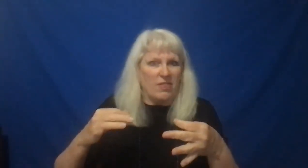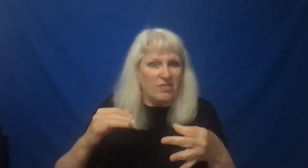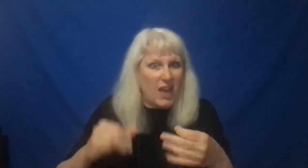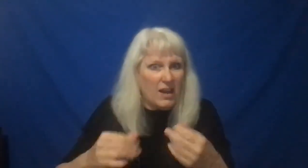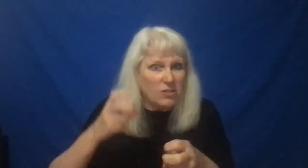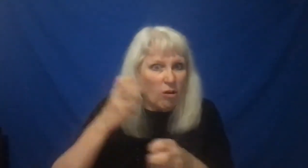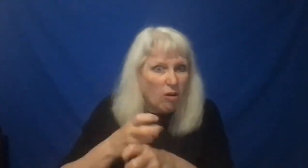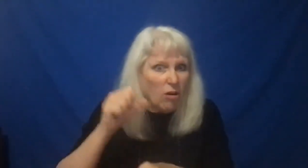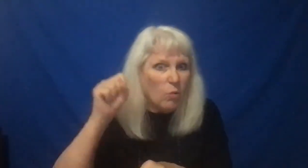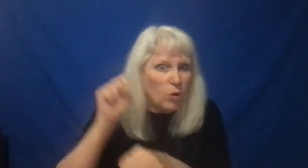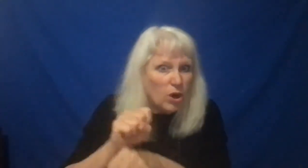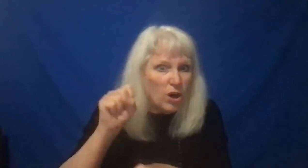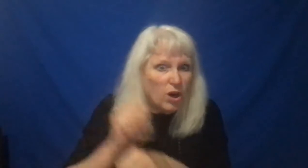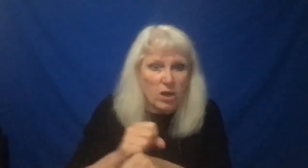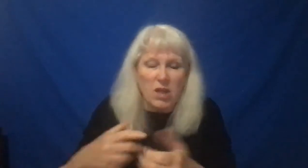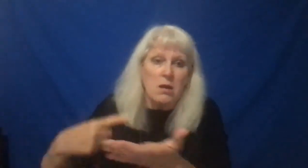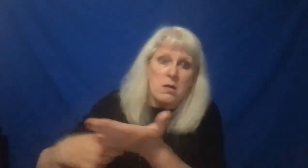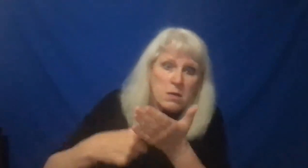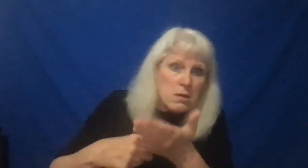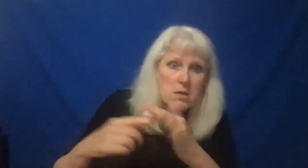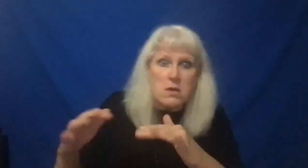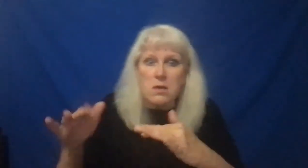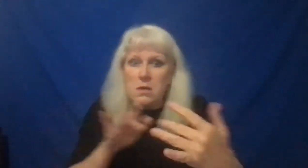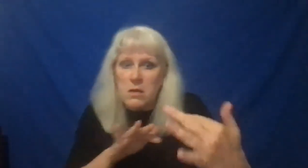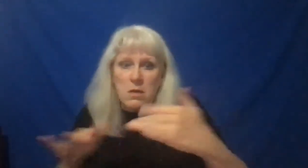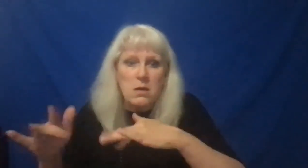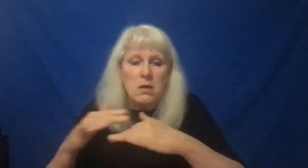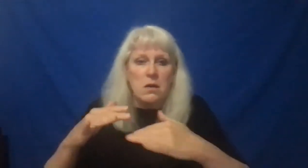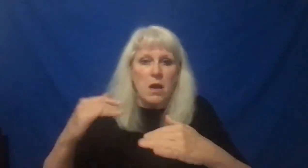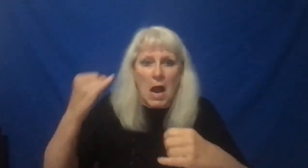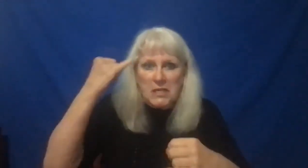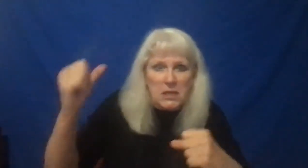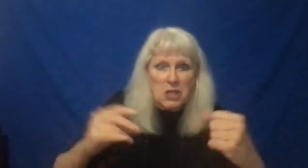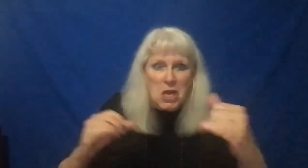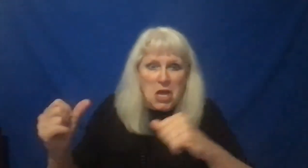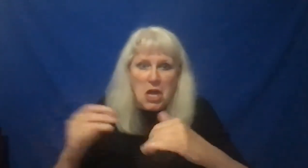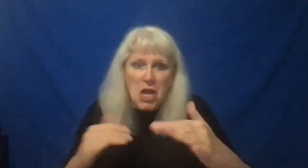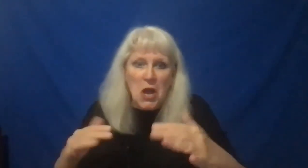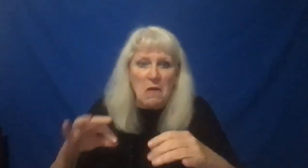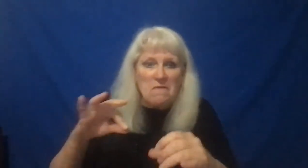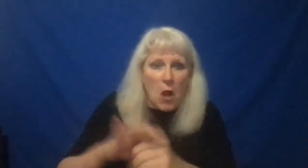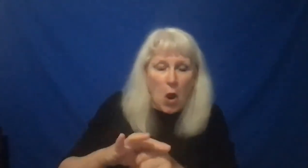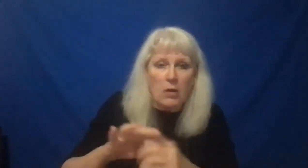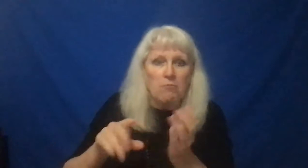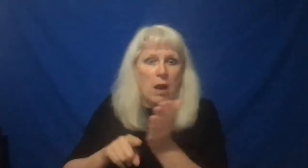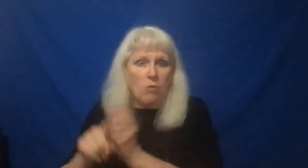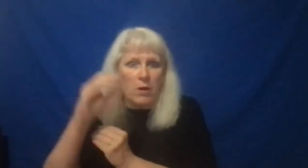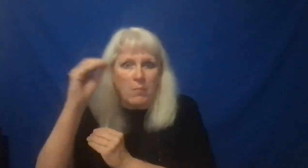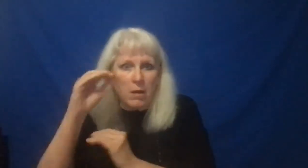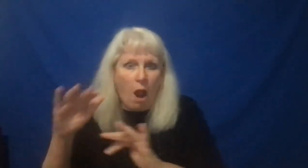conscience. And we are absolutely, without a doubt, accountable for that.